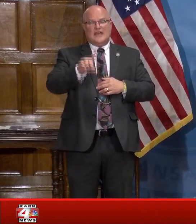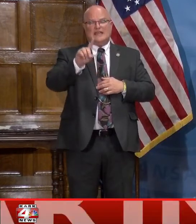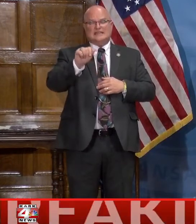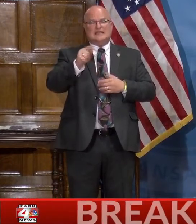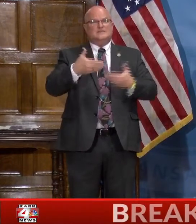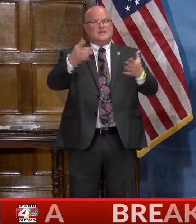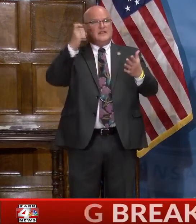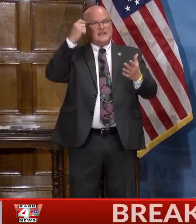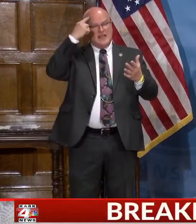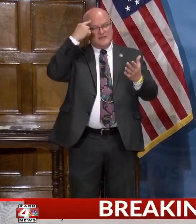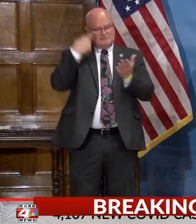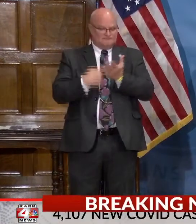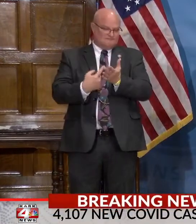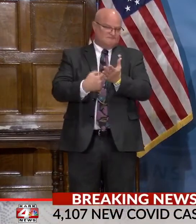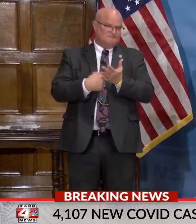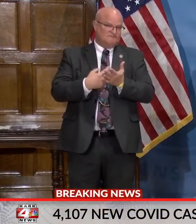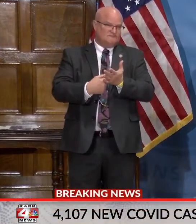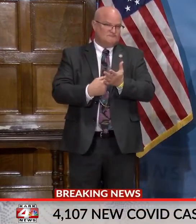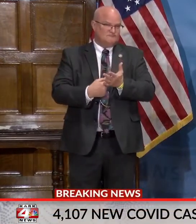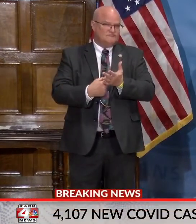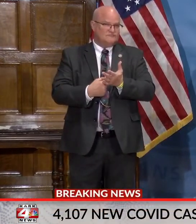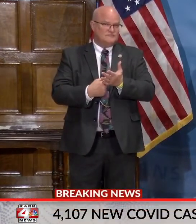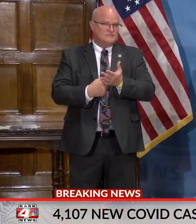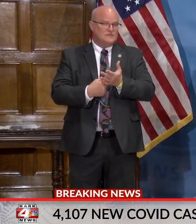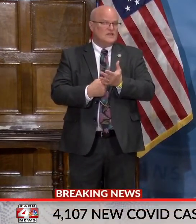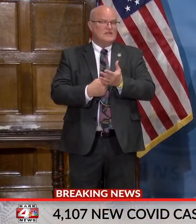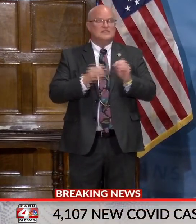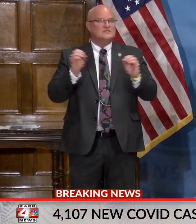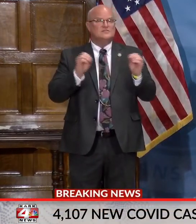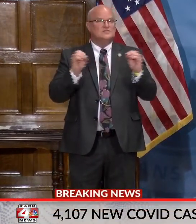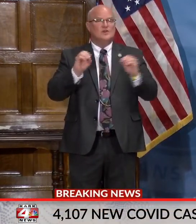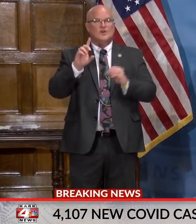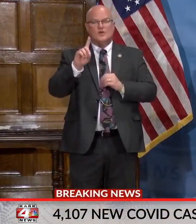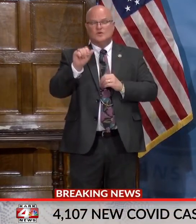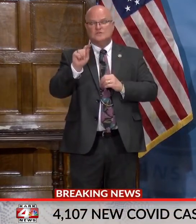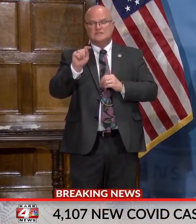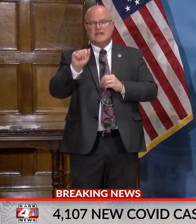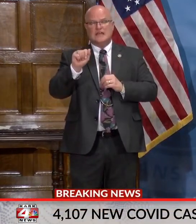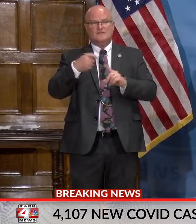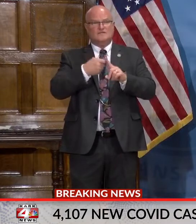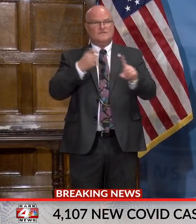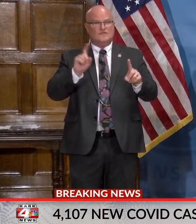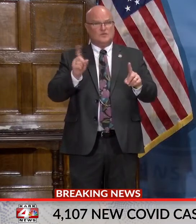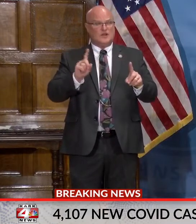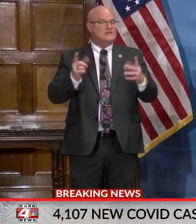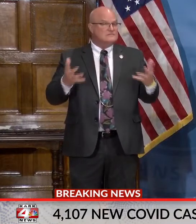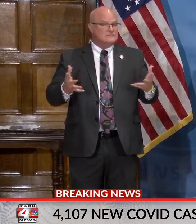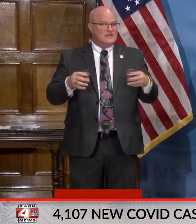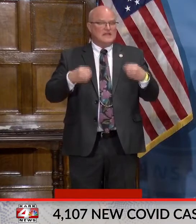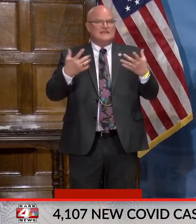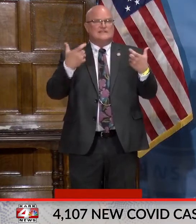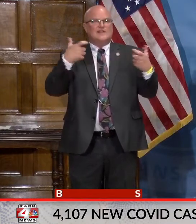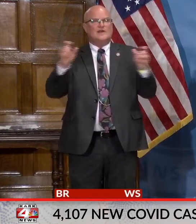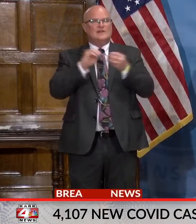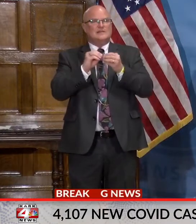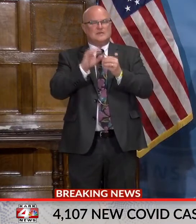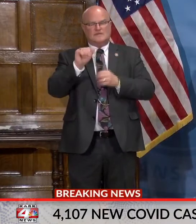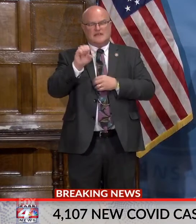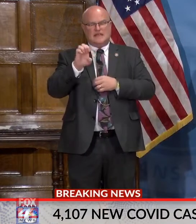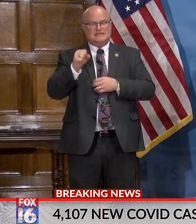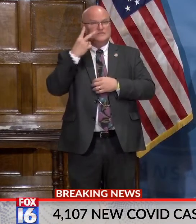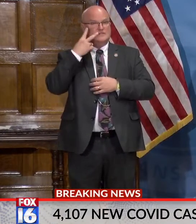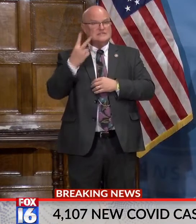the governor, we discuss it. There is no concrete data that that's where it's coming from. It is clear that given the large number of cases that we're